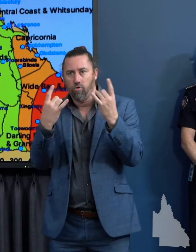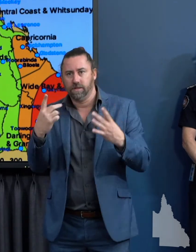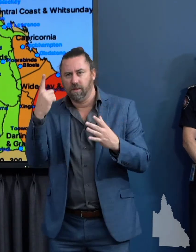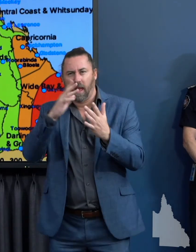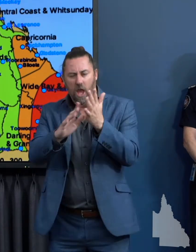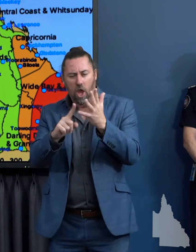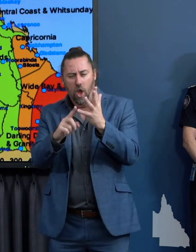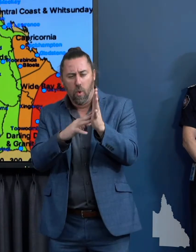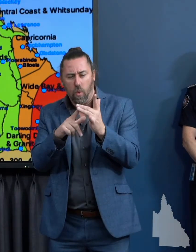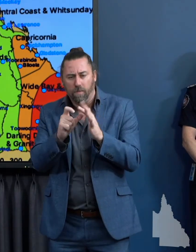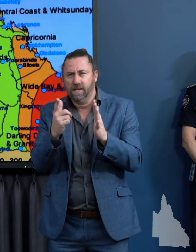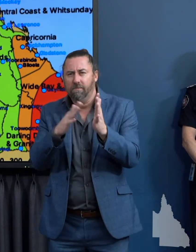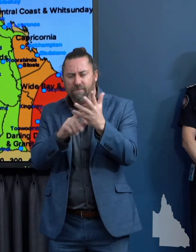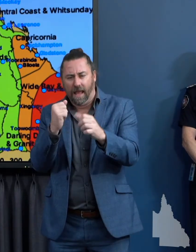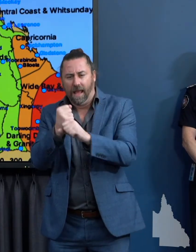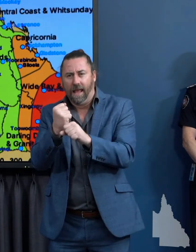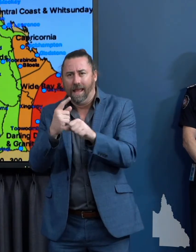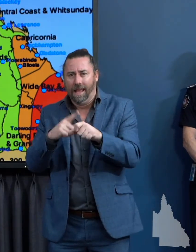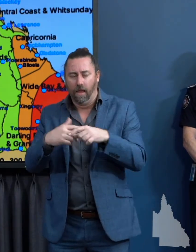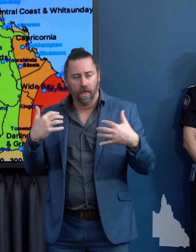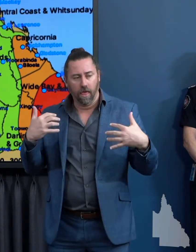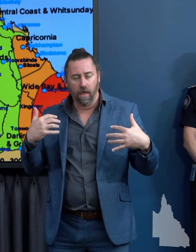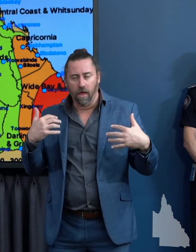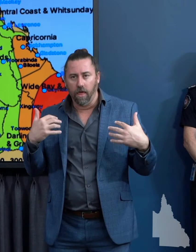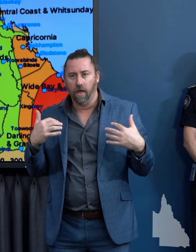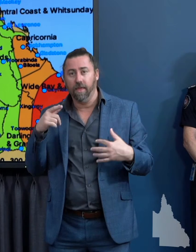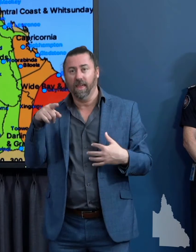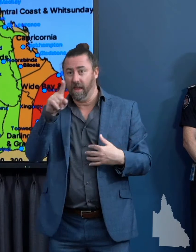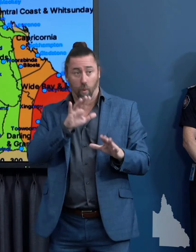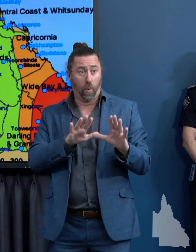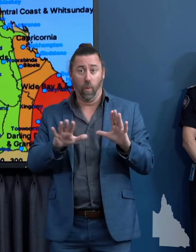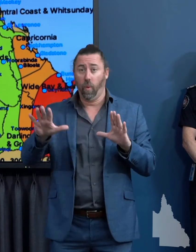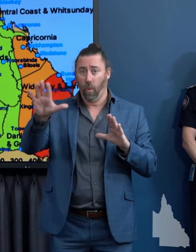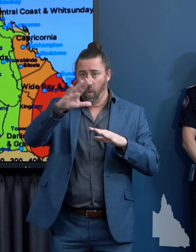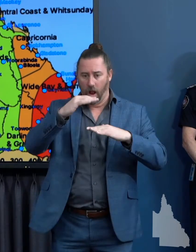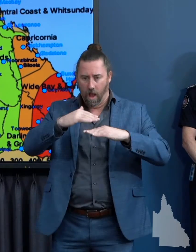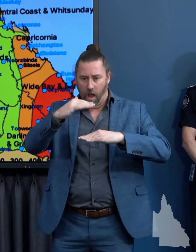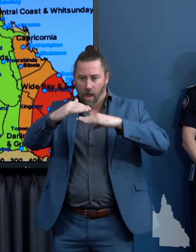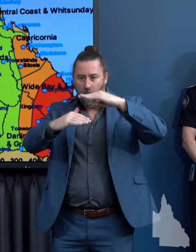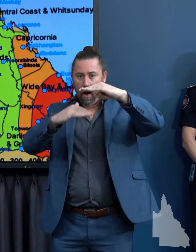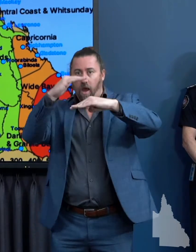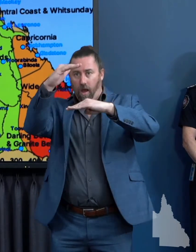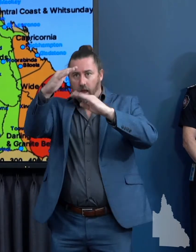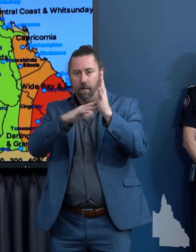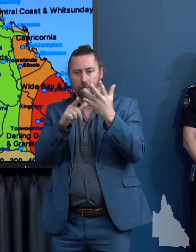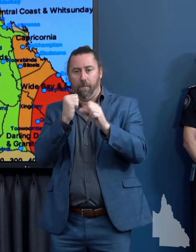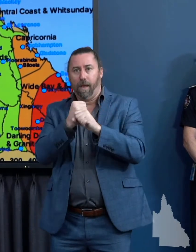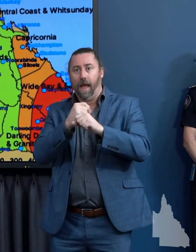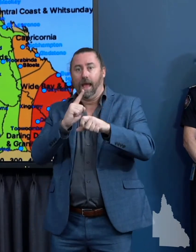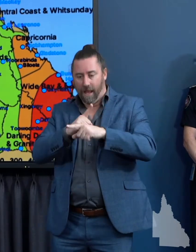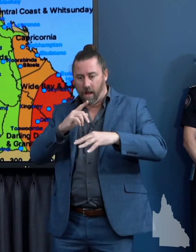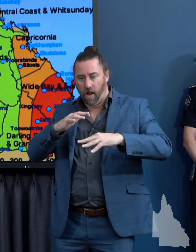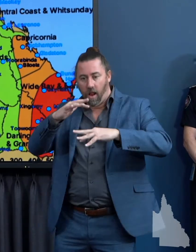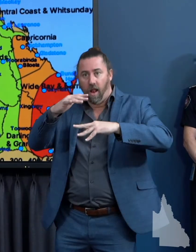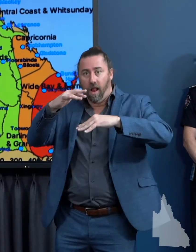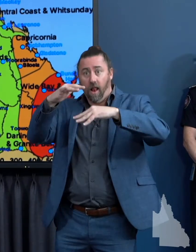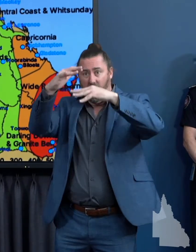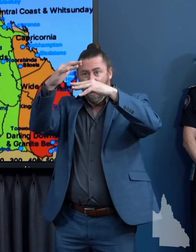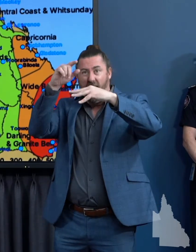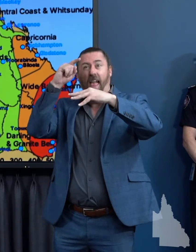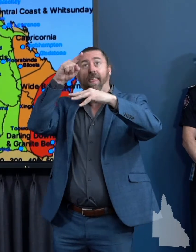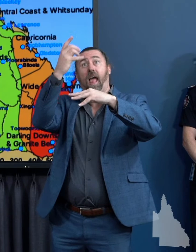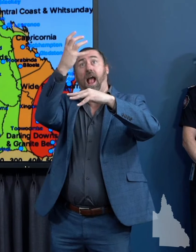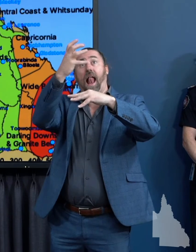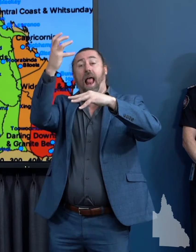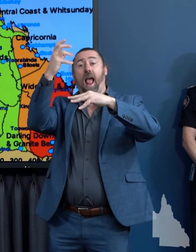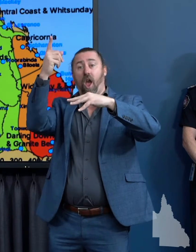humid, it's very muggy, and that's through all levels of the atmosphere, and that means that conditions are ripe for storm activity. And then on